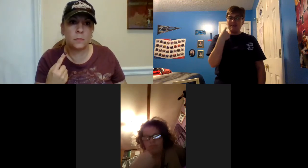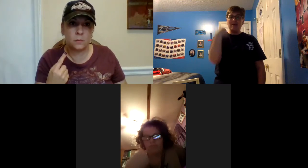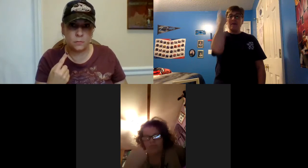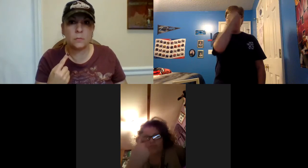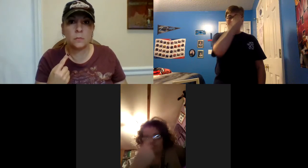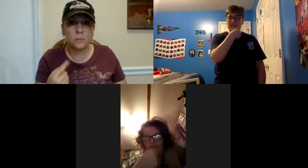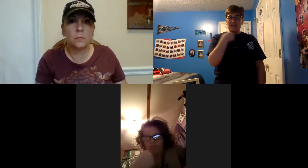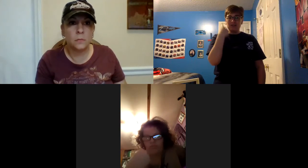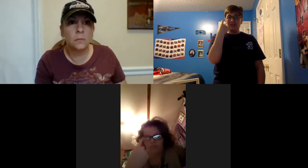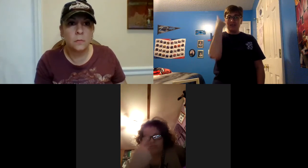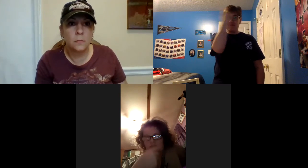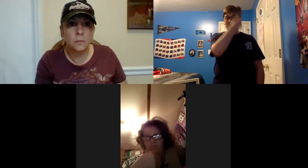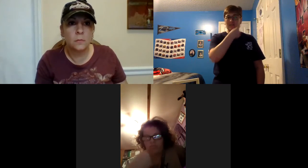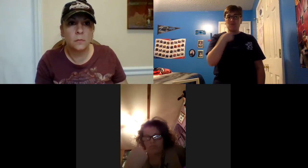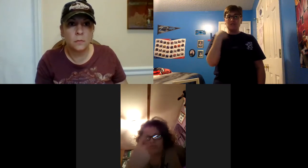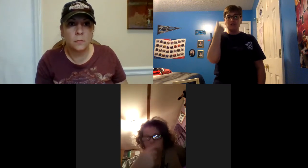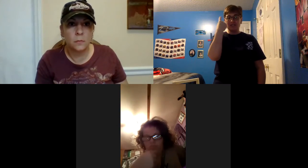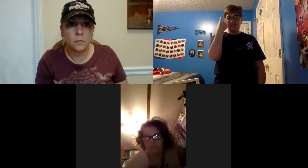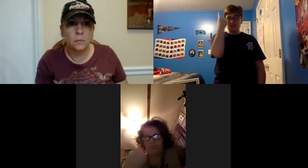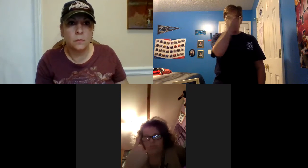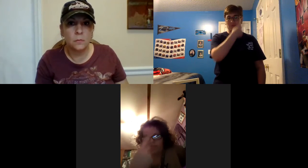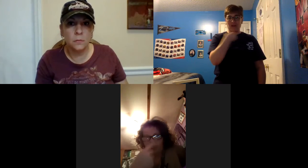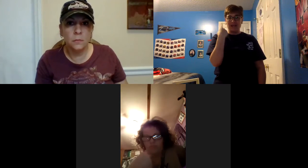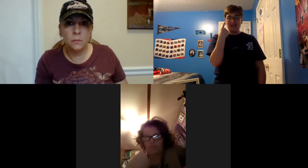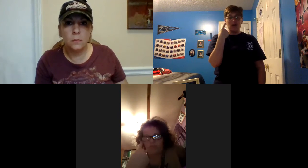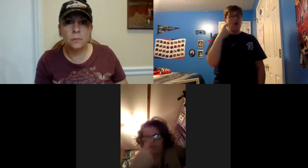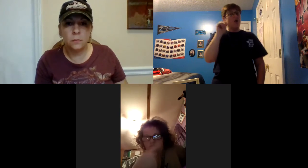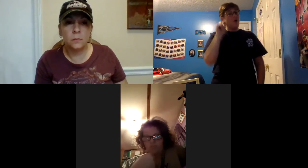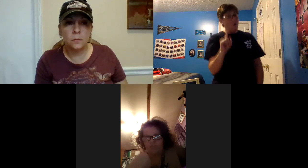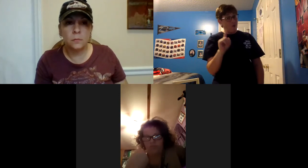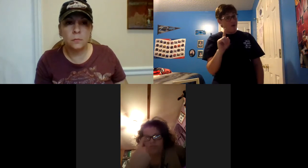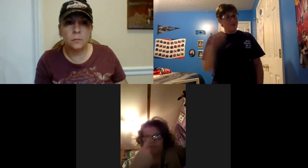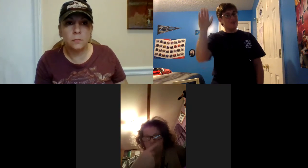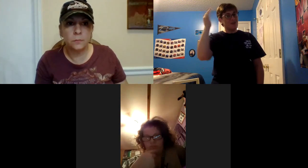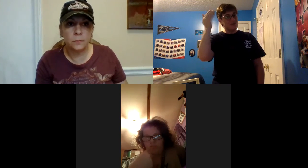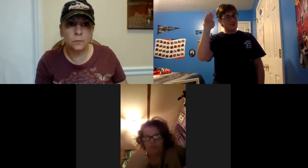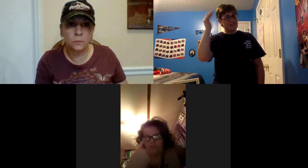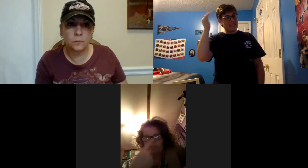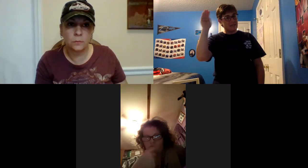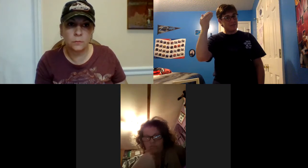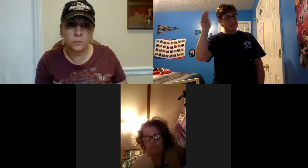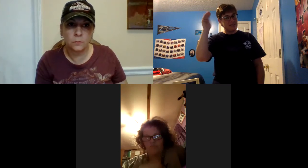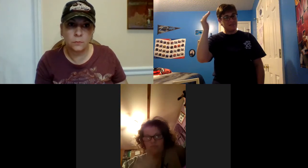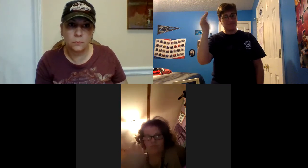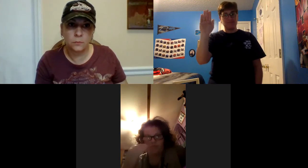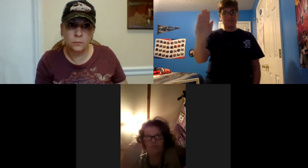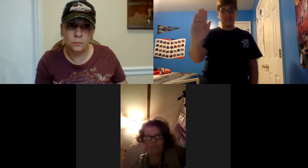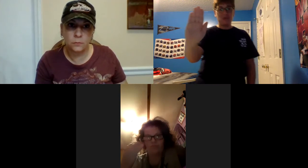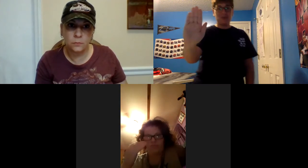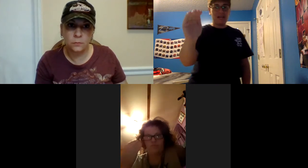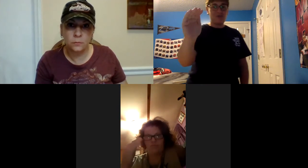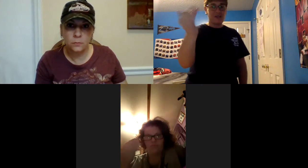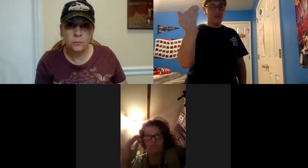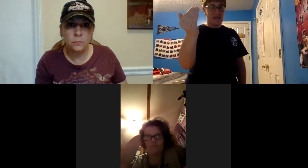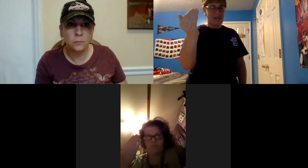face, but it's also the sign for someone looks a certain way. Or you can do seems. Like